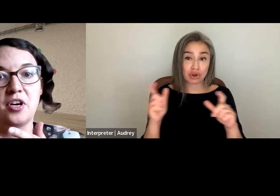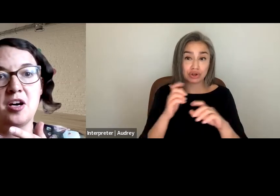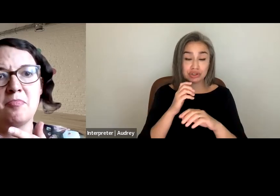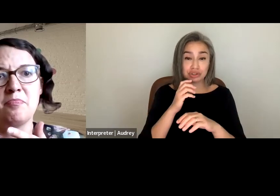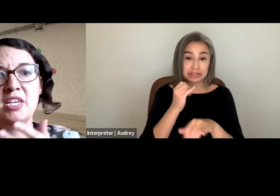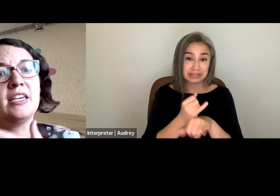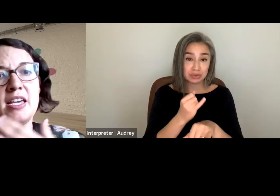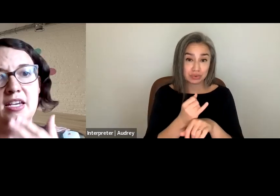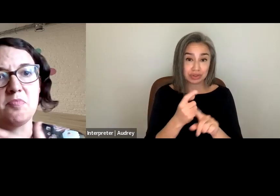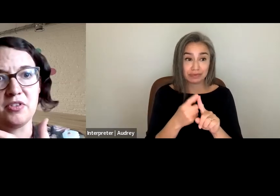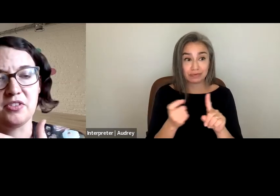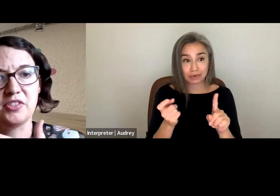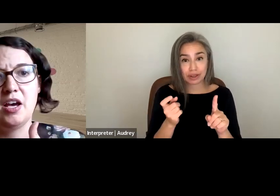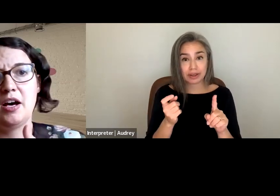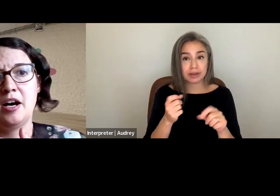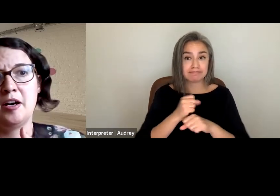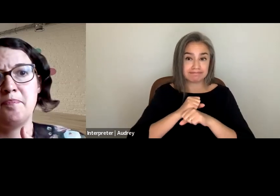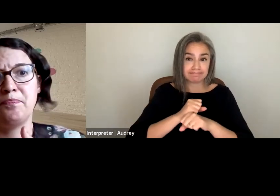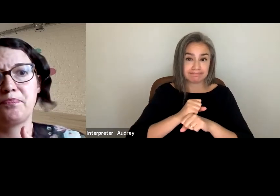institutions from being gatekeepers,